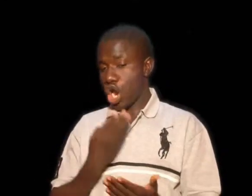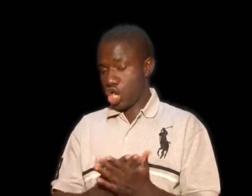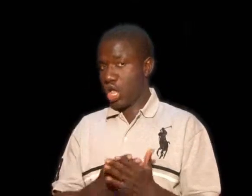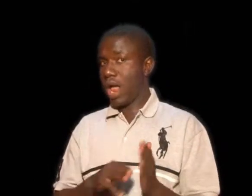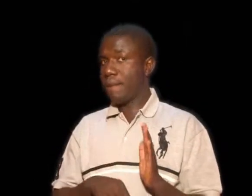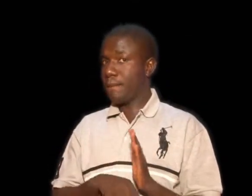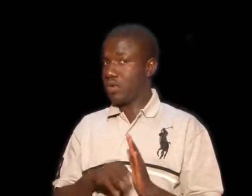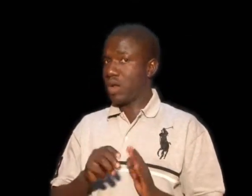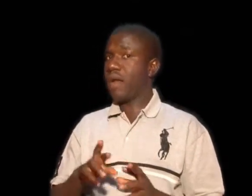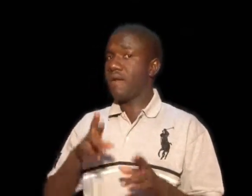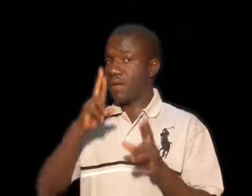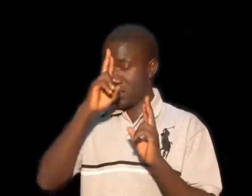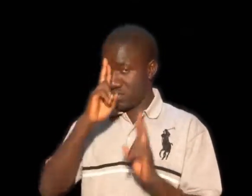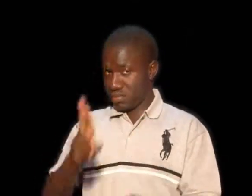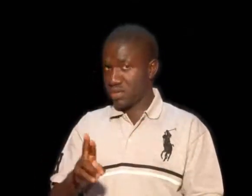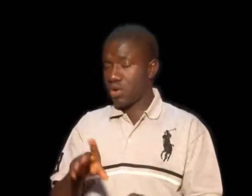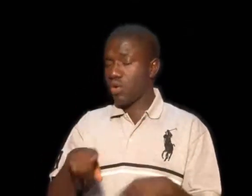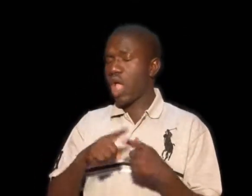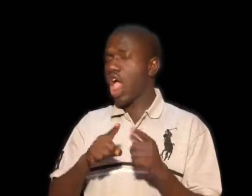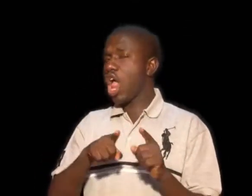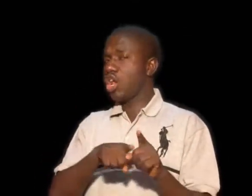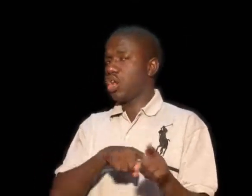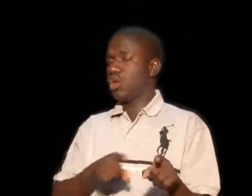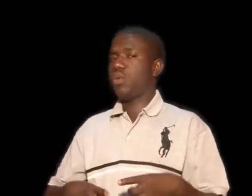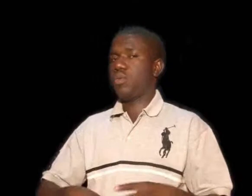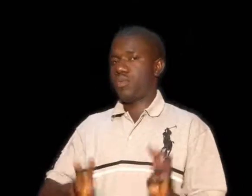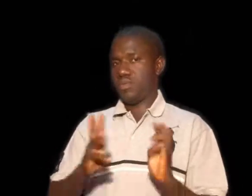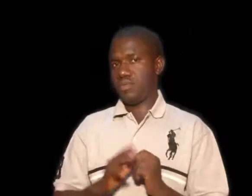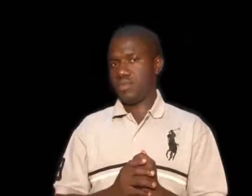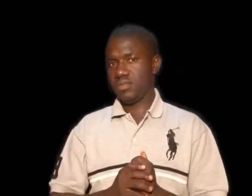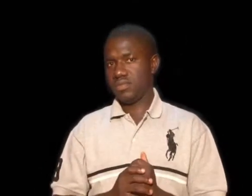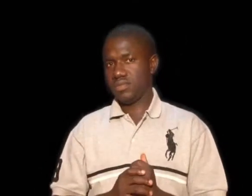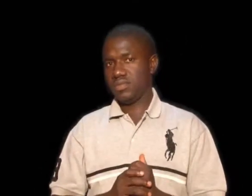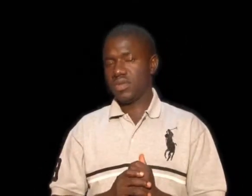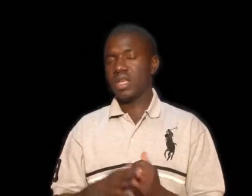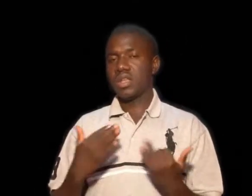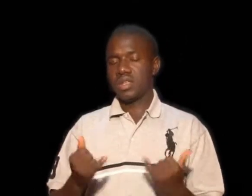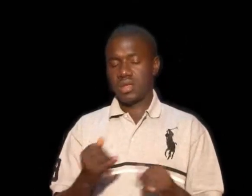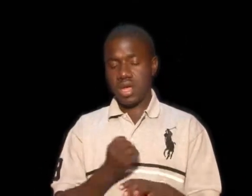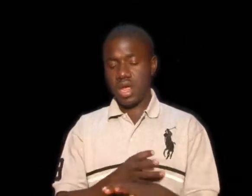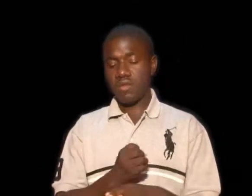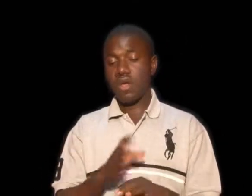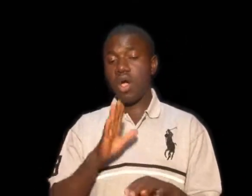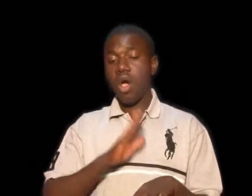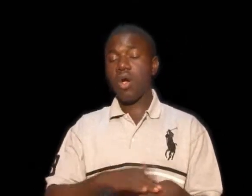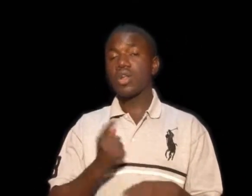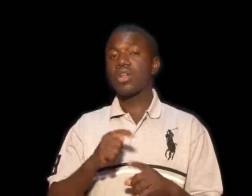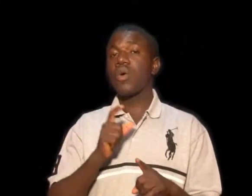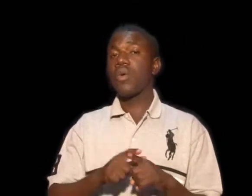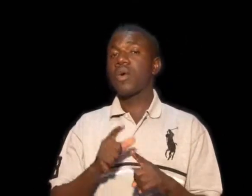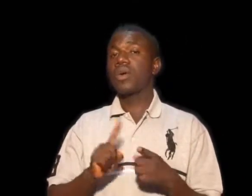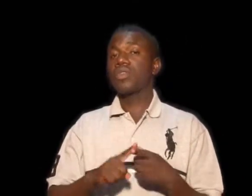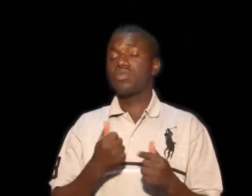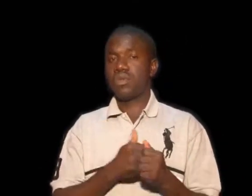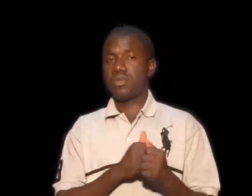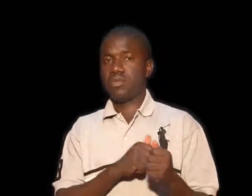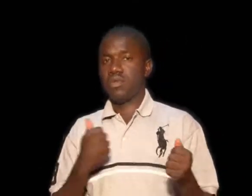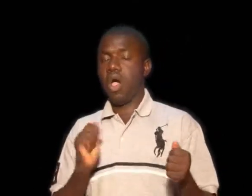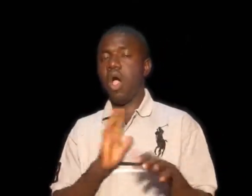Mutual respect will go a long way in preventing confrontational situations. Below are suggestions of terminology to